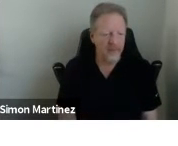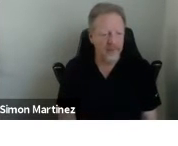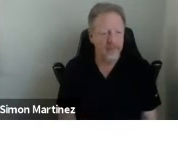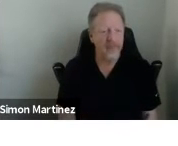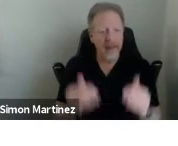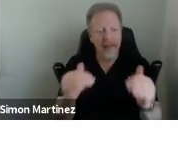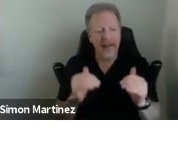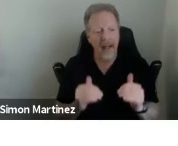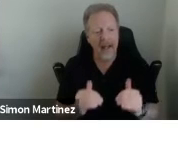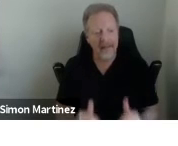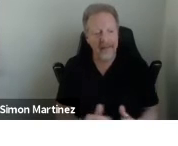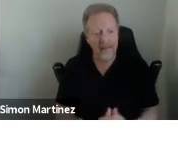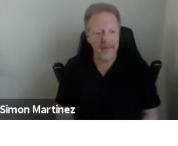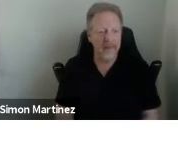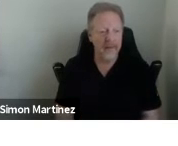Next.